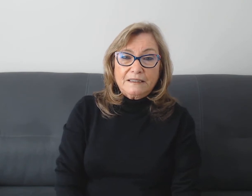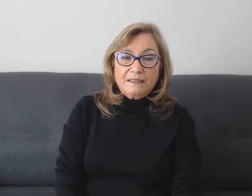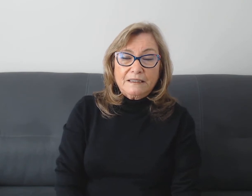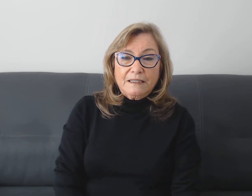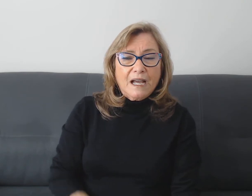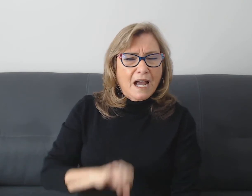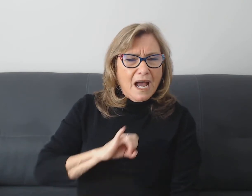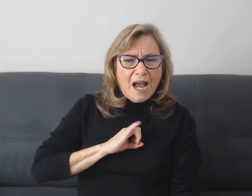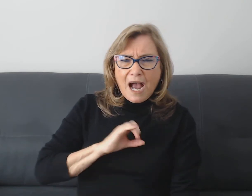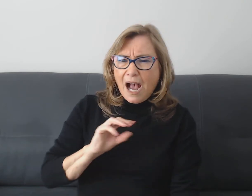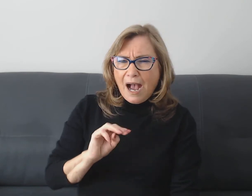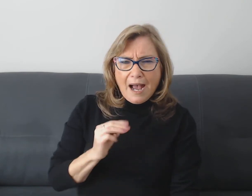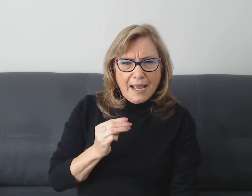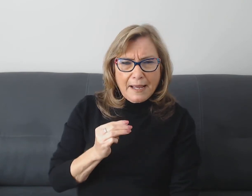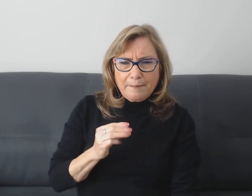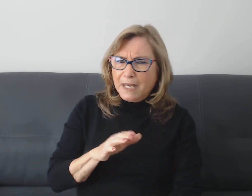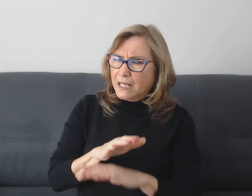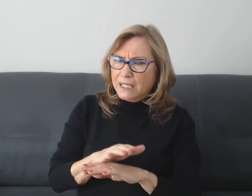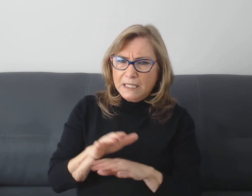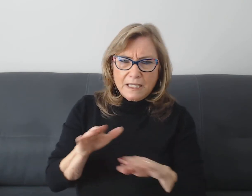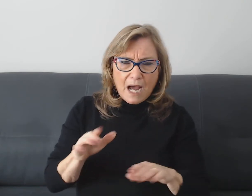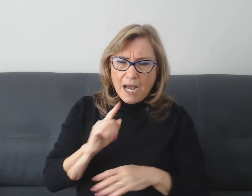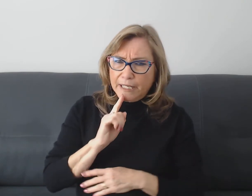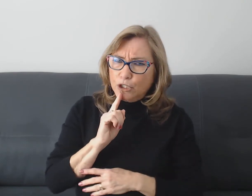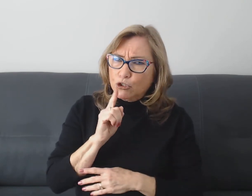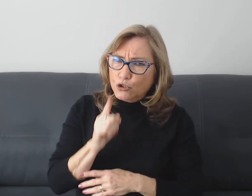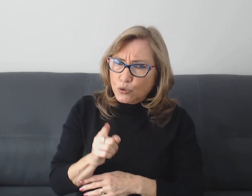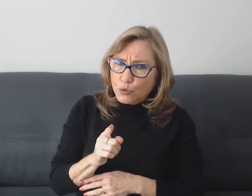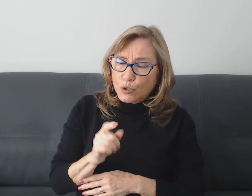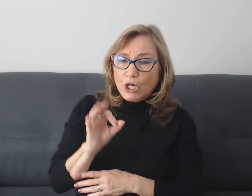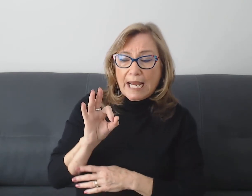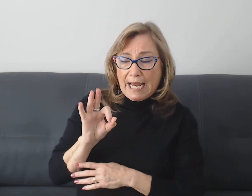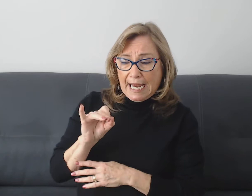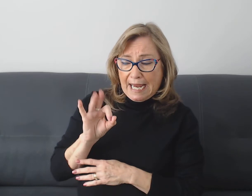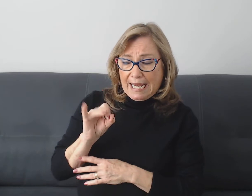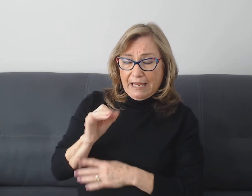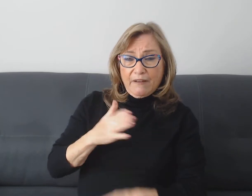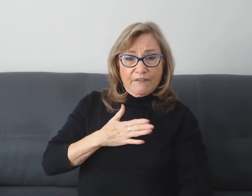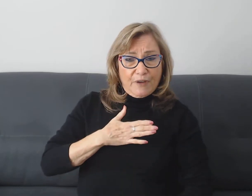I'm not sure if my calculations are correct.